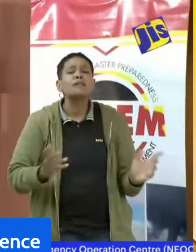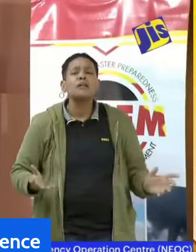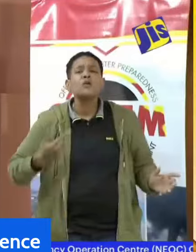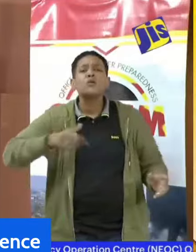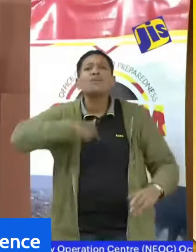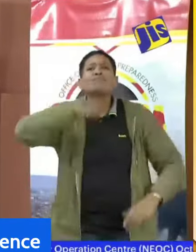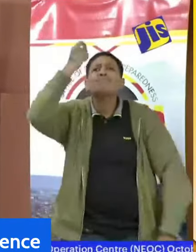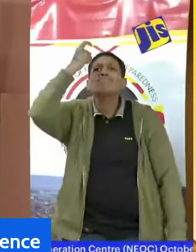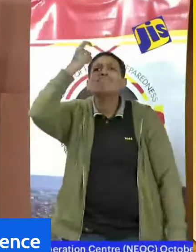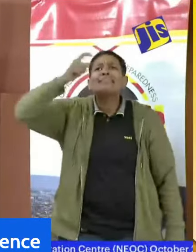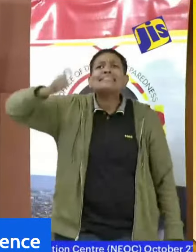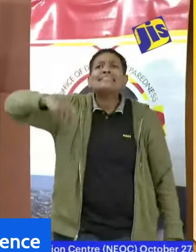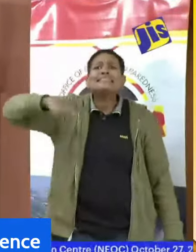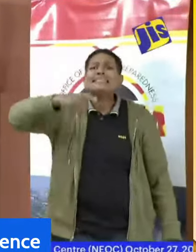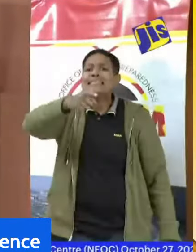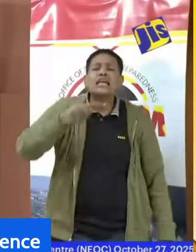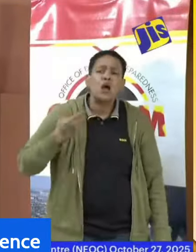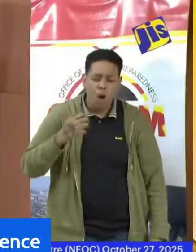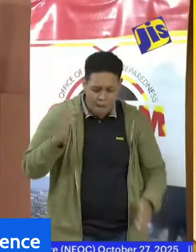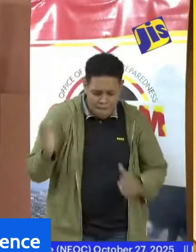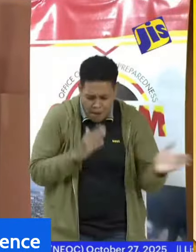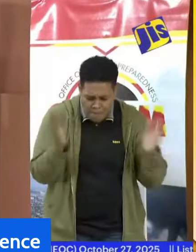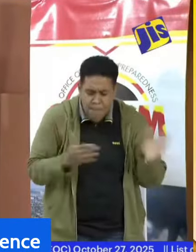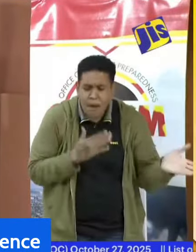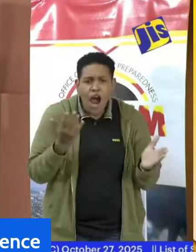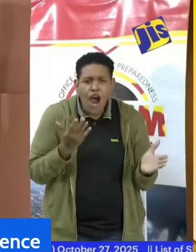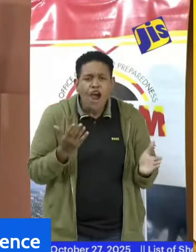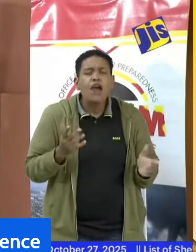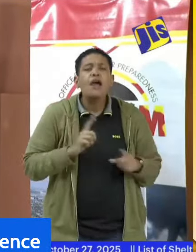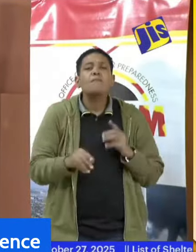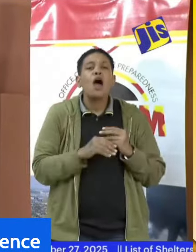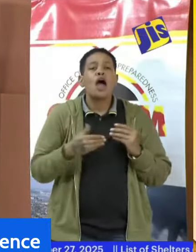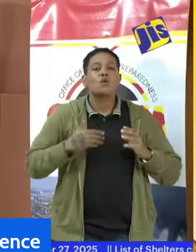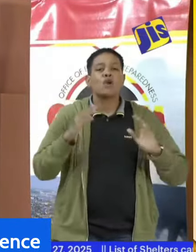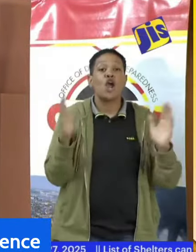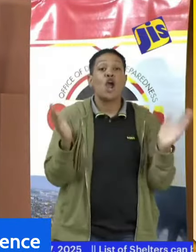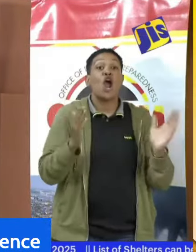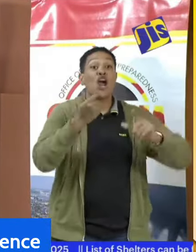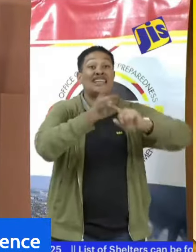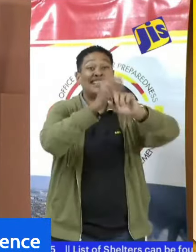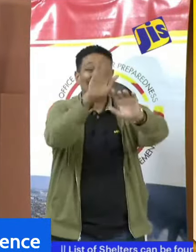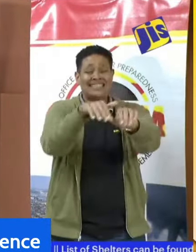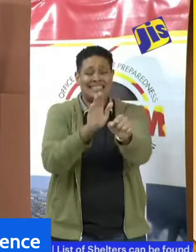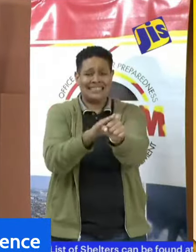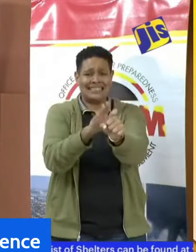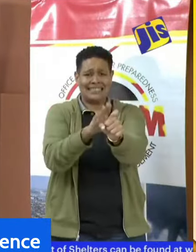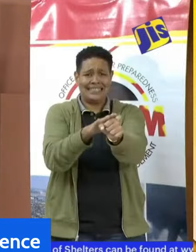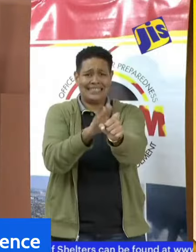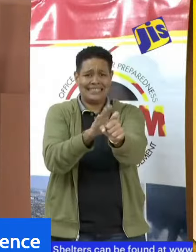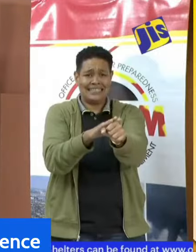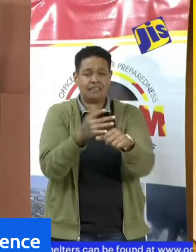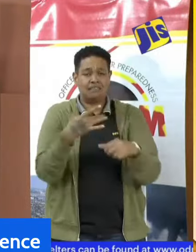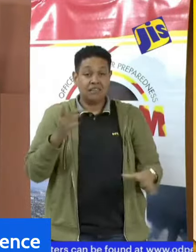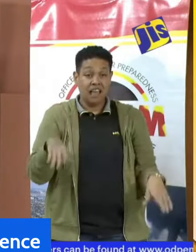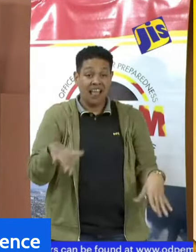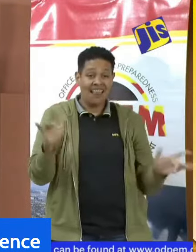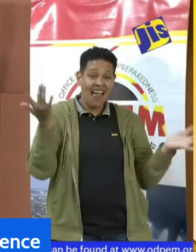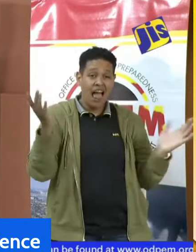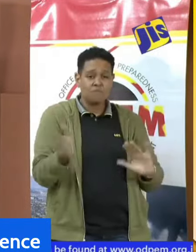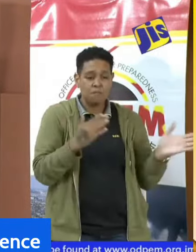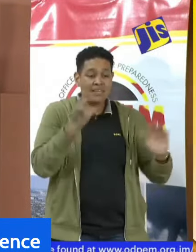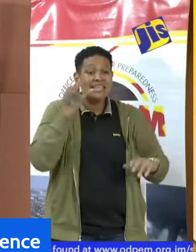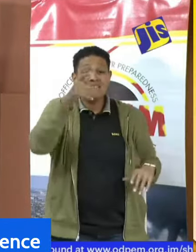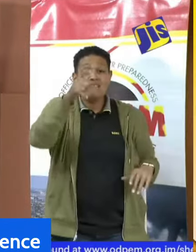we understand the need to prepare, but we urge extreme caution in that preparation. If you need